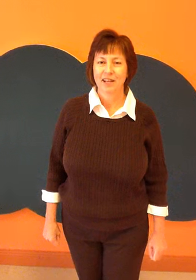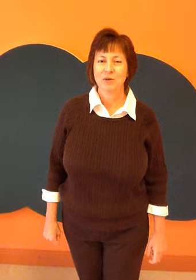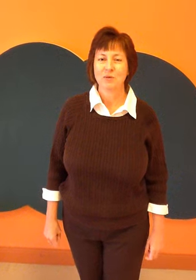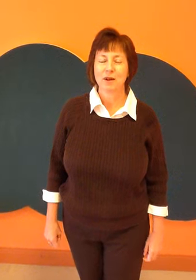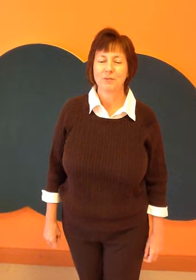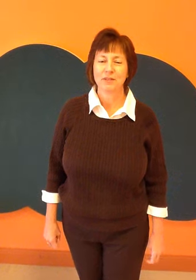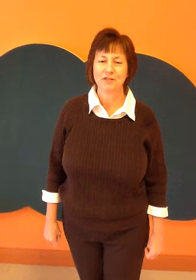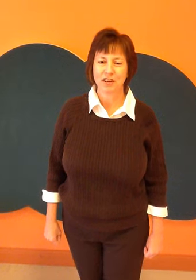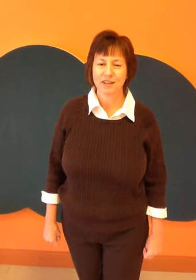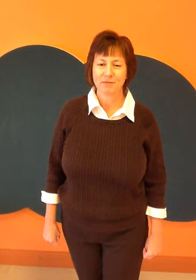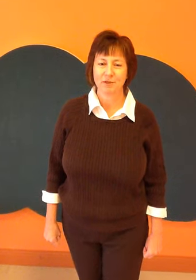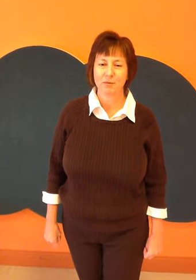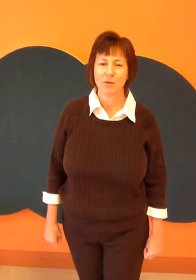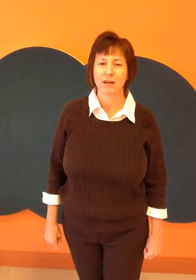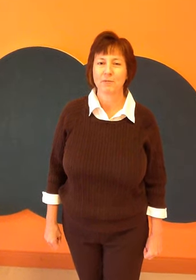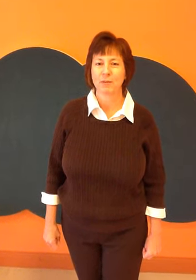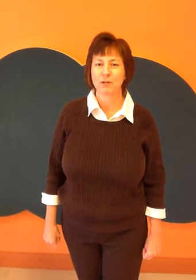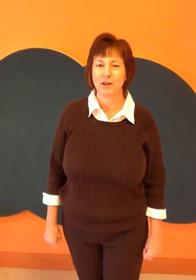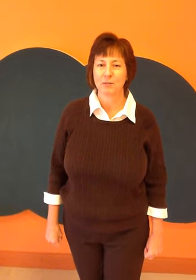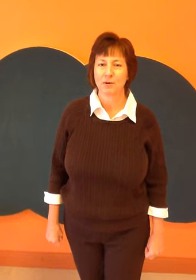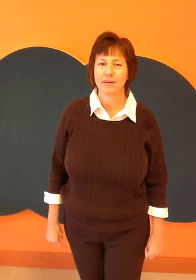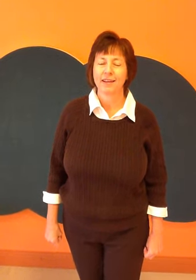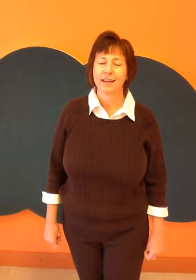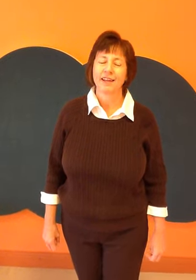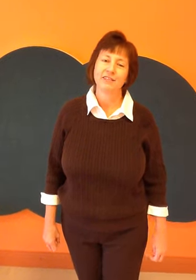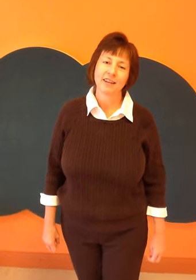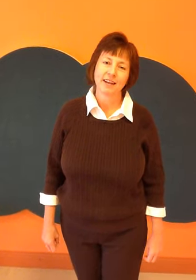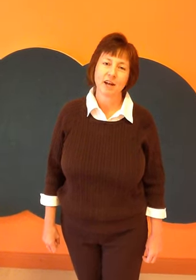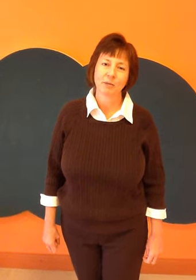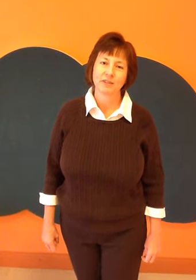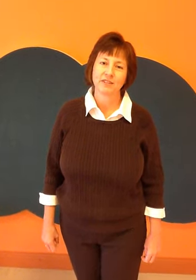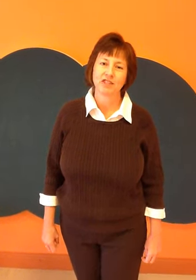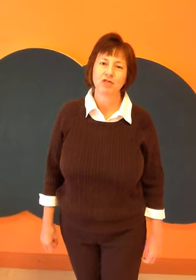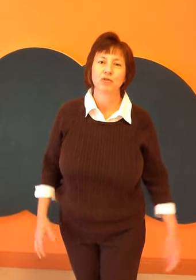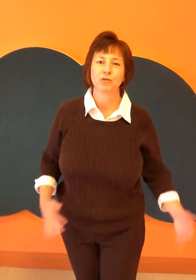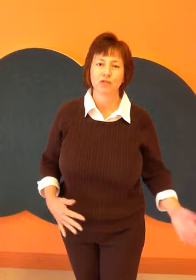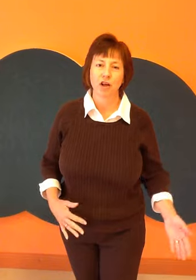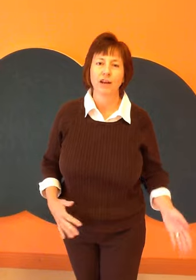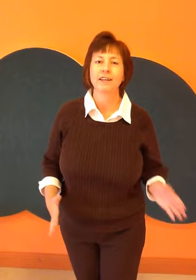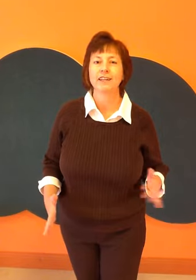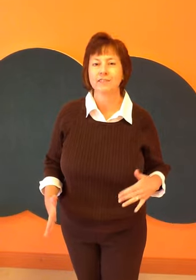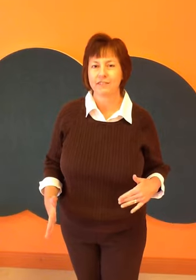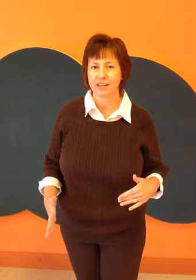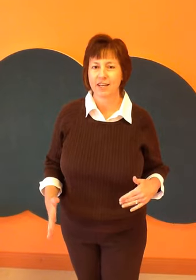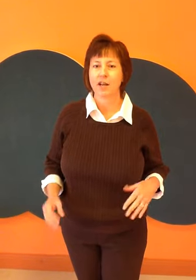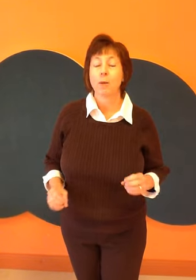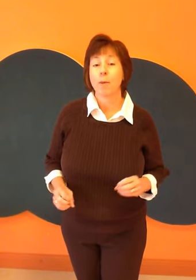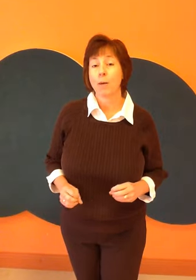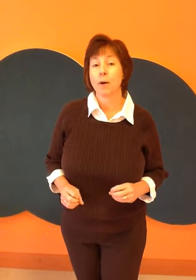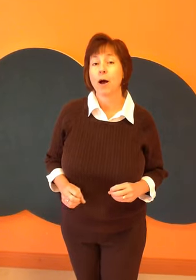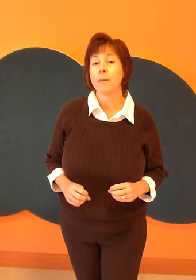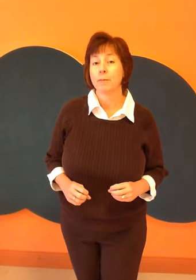Hello, I'm Miss Jenny with the Boone County Public Library, and today I'm going to teach you to sign and sing Baa Baa Black